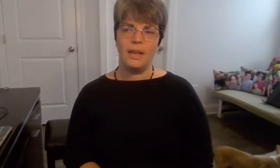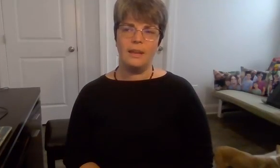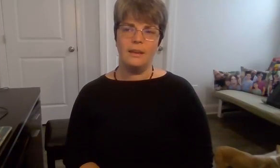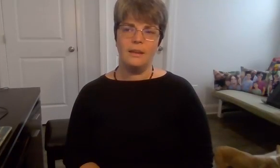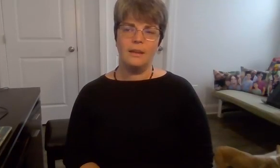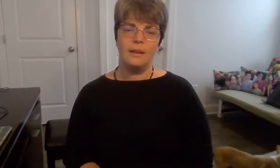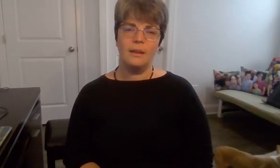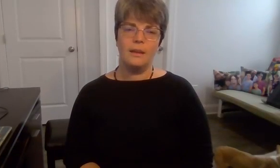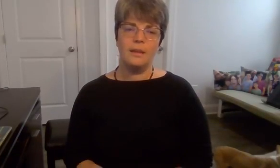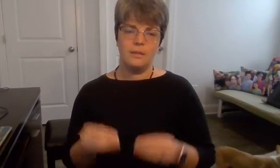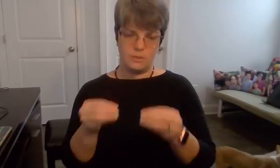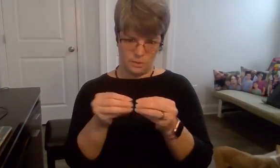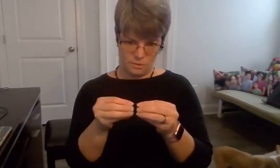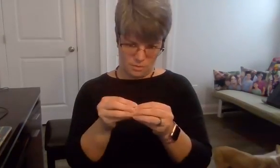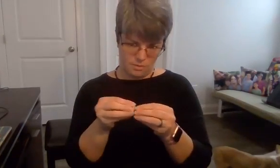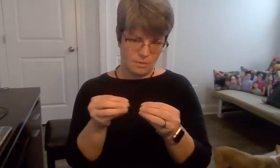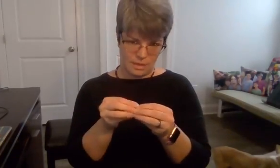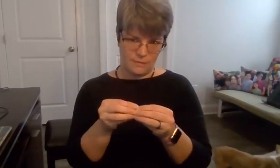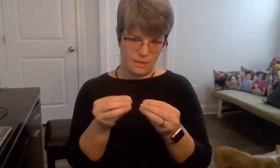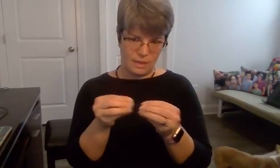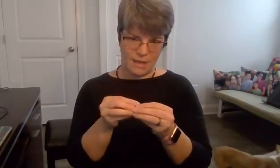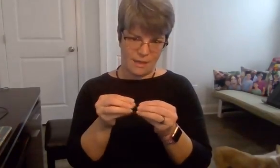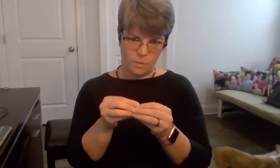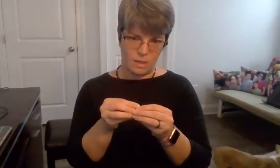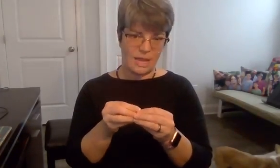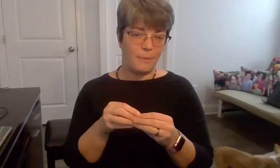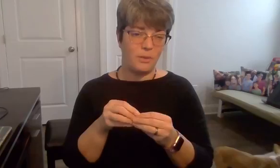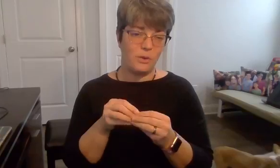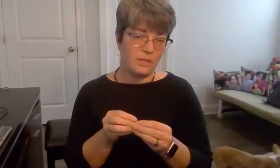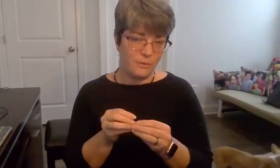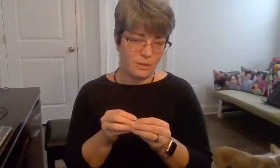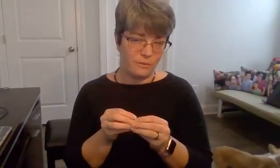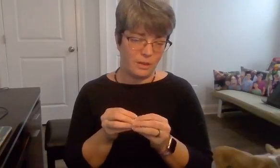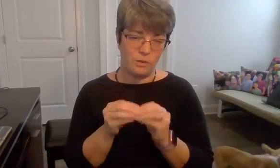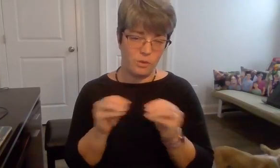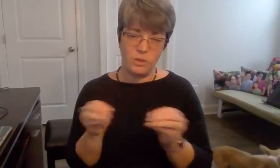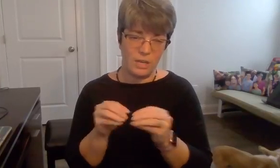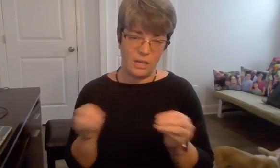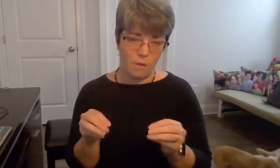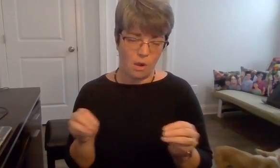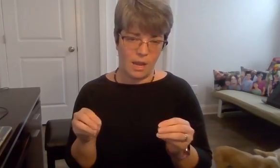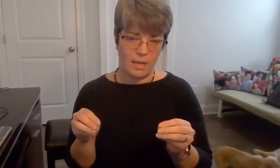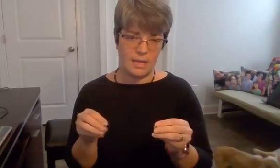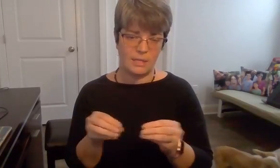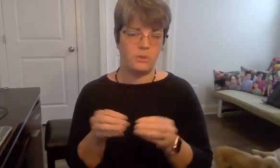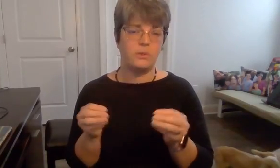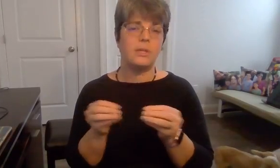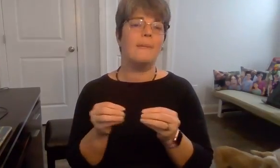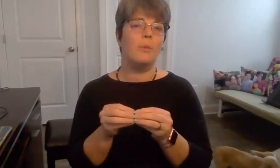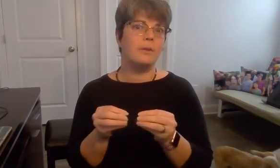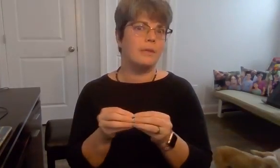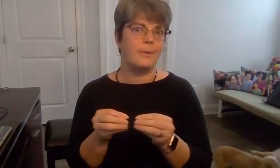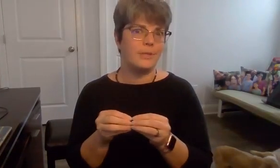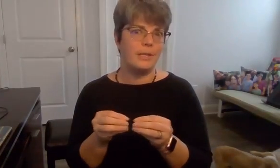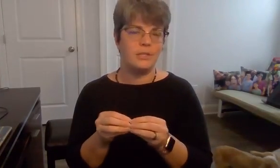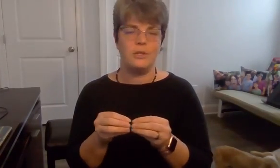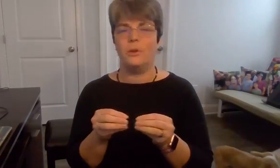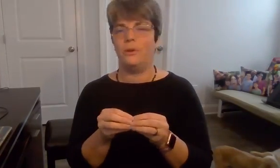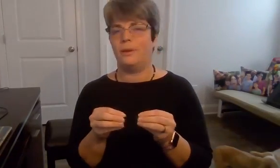Then, so if they have that one sign, but they're using it they're using it in the wrong context. So they're signing more diaper change, and they don't